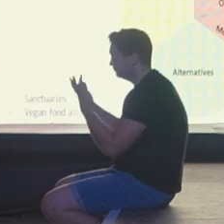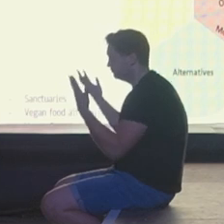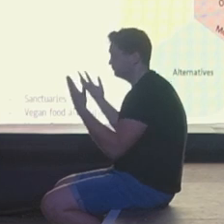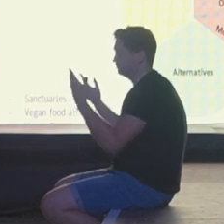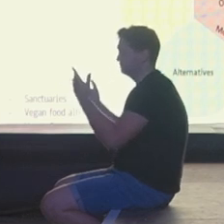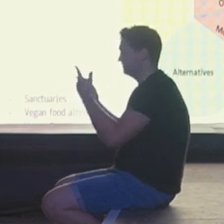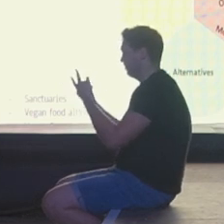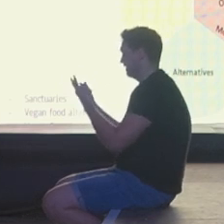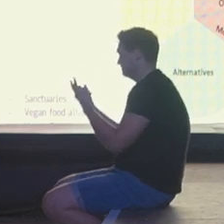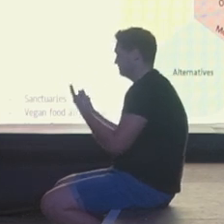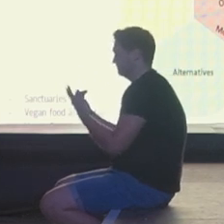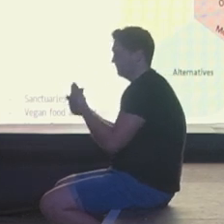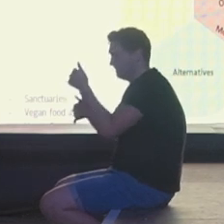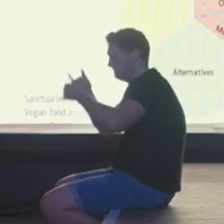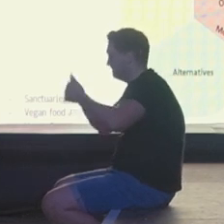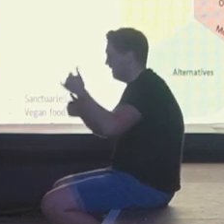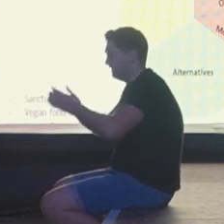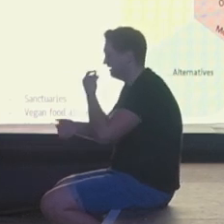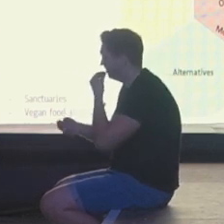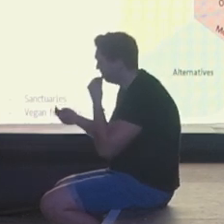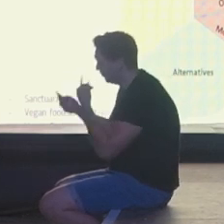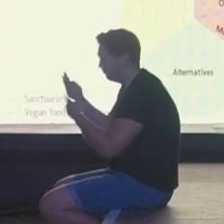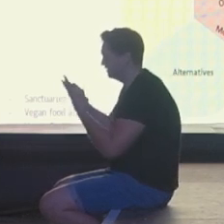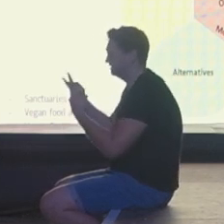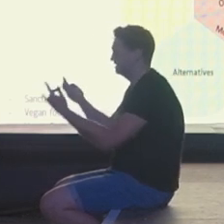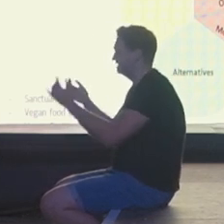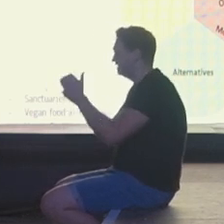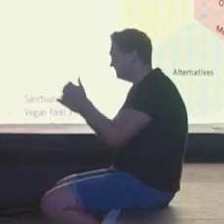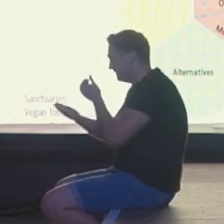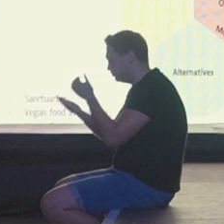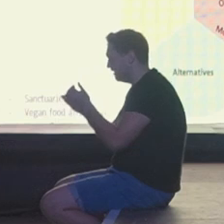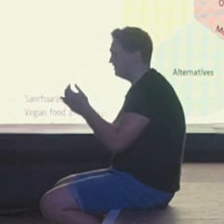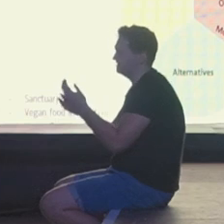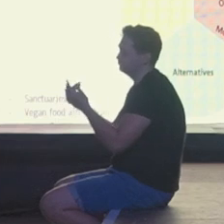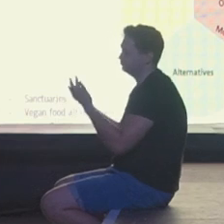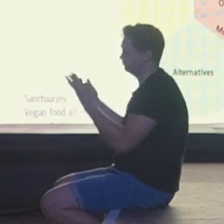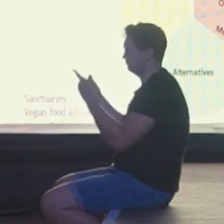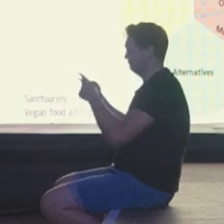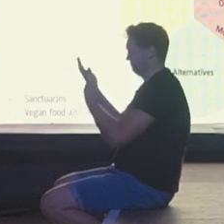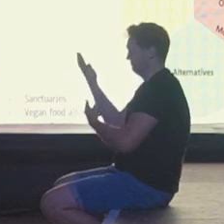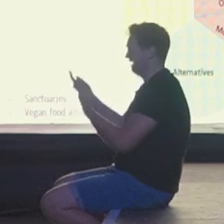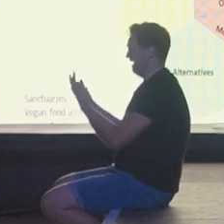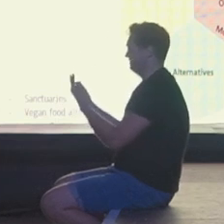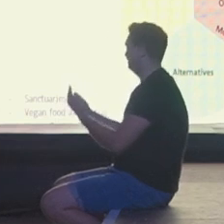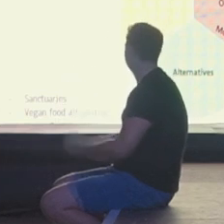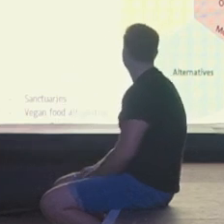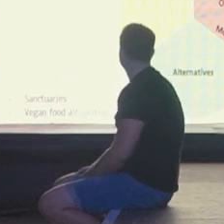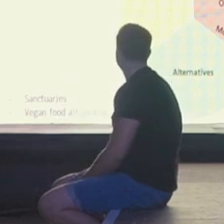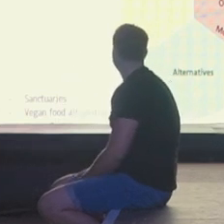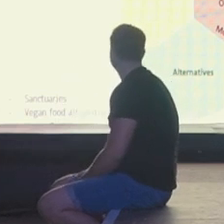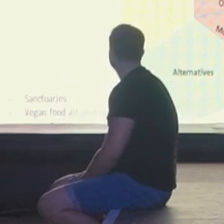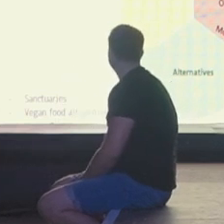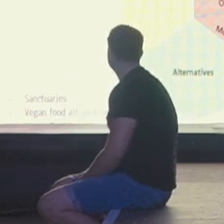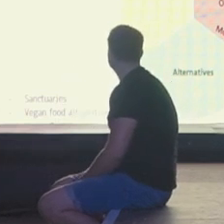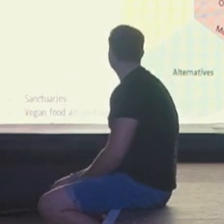great. We got loads of good vegan food alternatives, we got sanctuaries, and in those places we're like modeling our future for the world, which is obviously